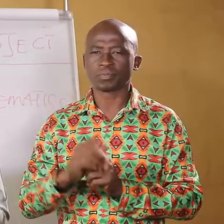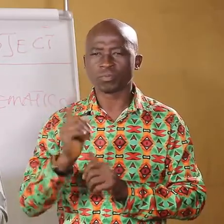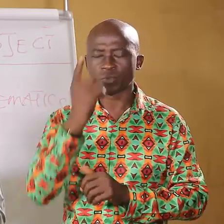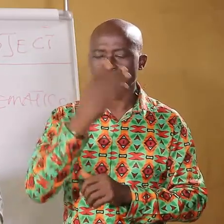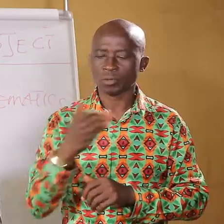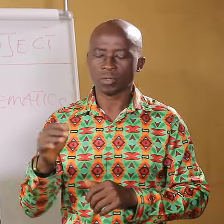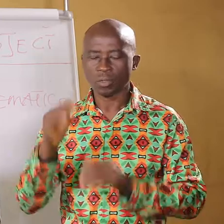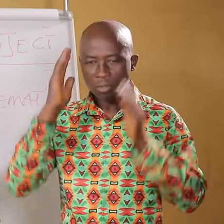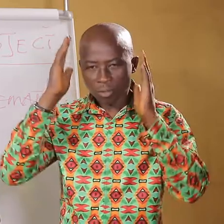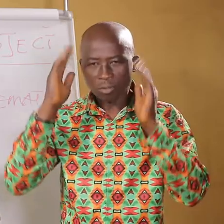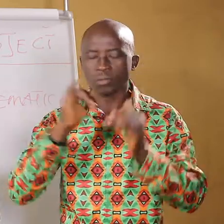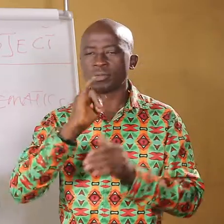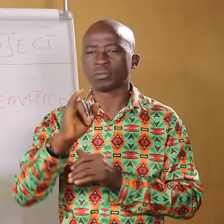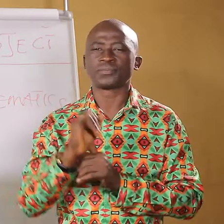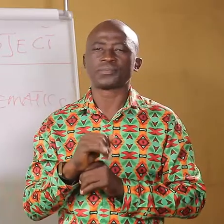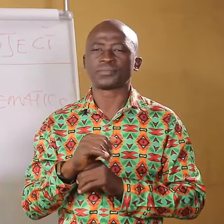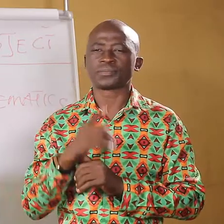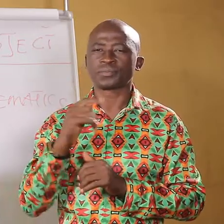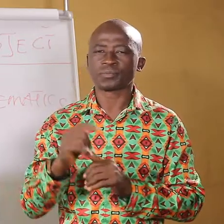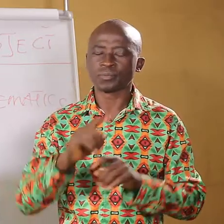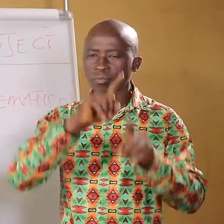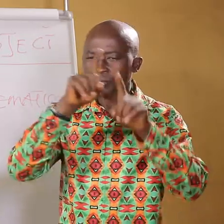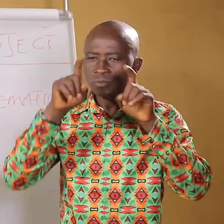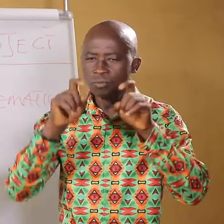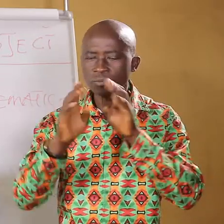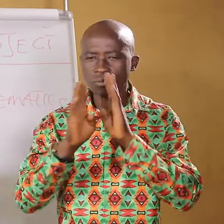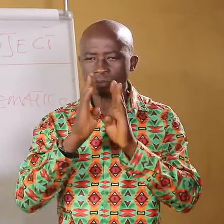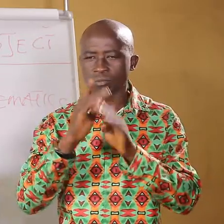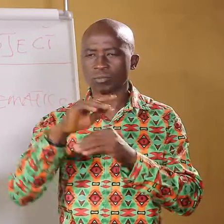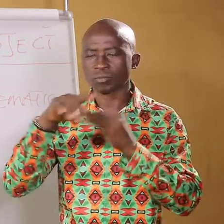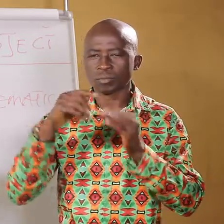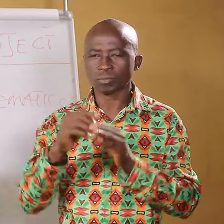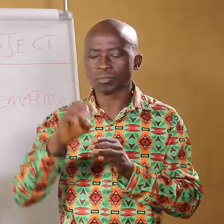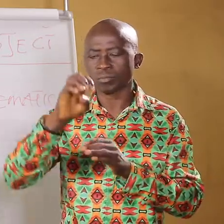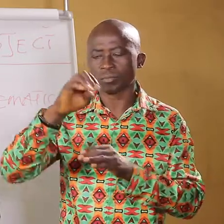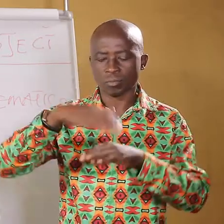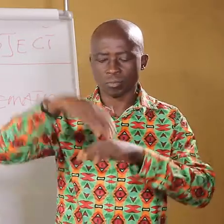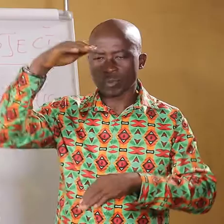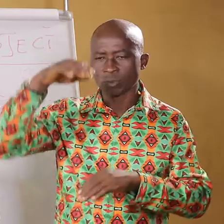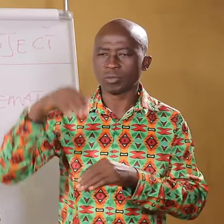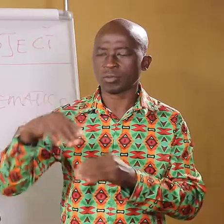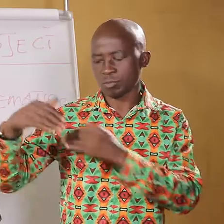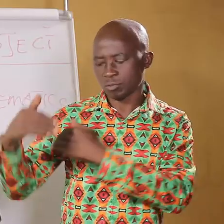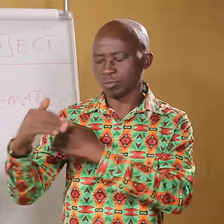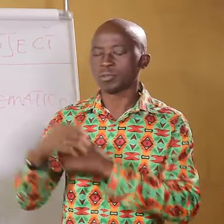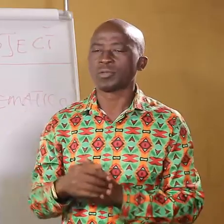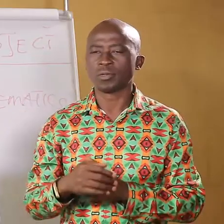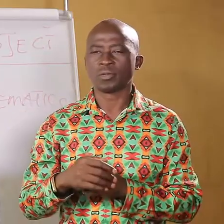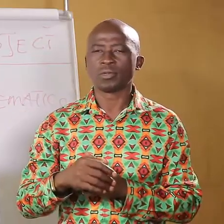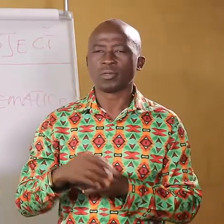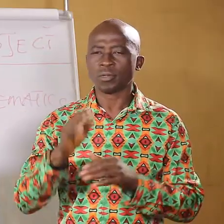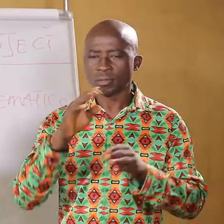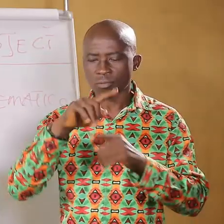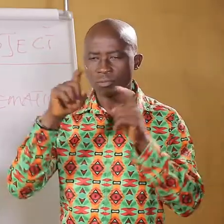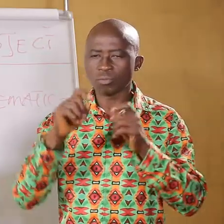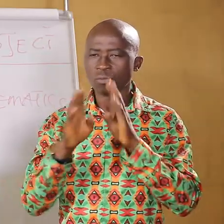thing you should take notice, the question is talking about exterior angles. The question